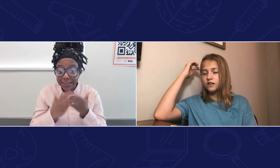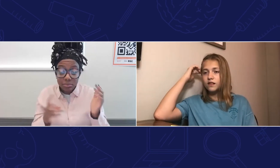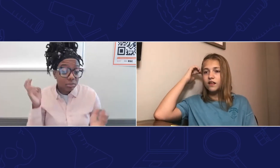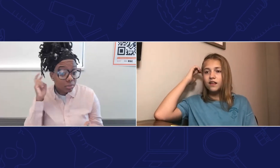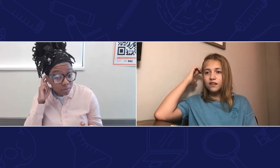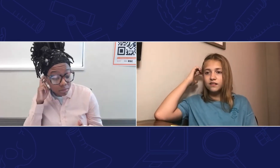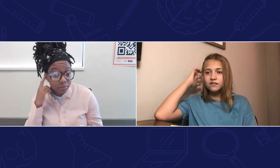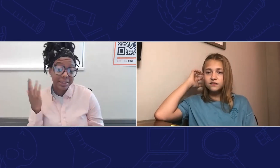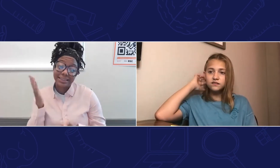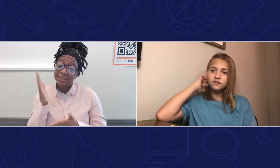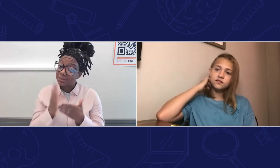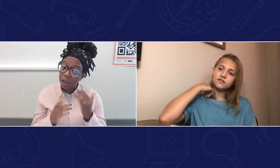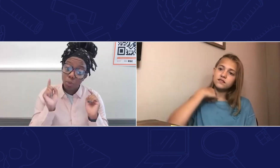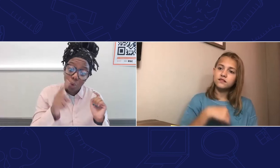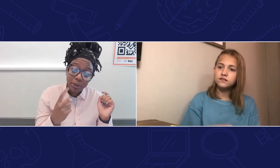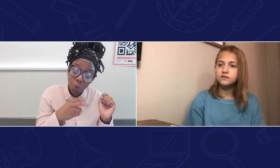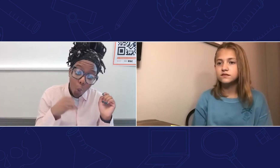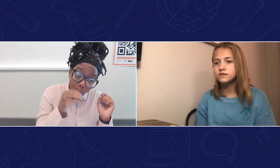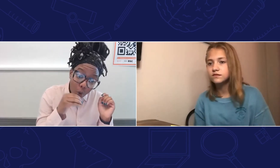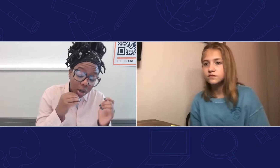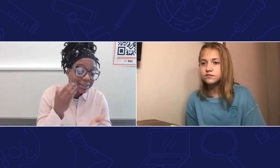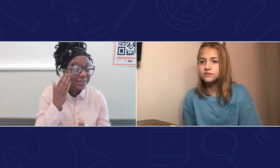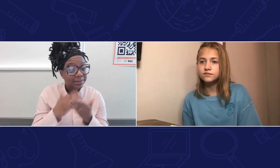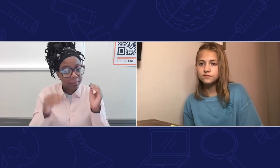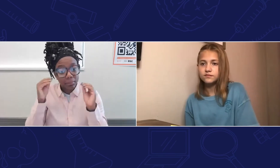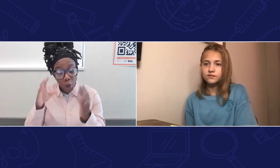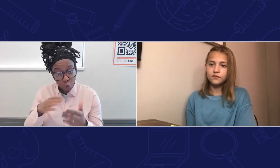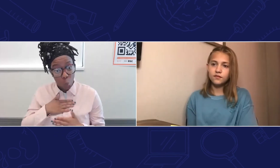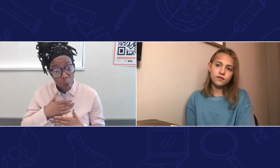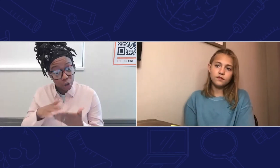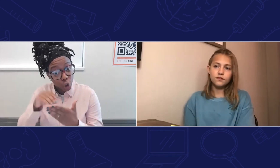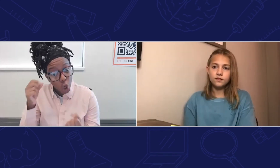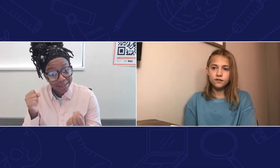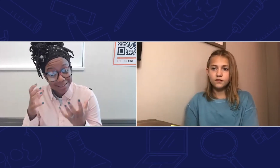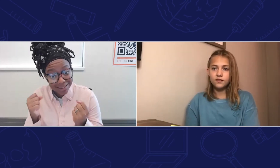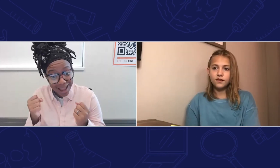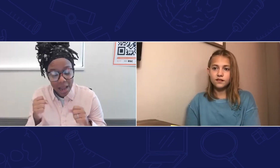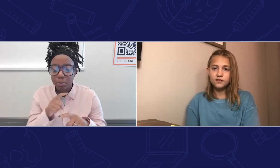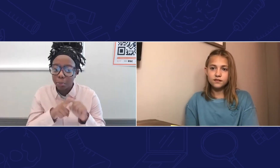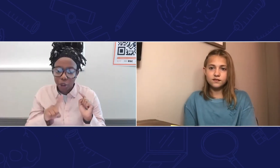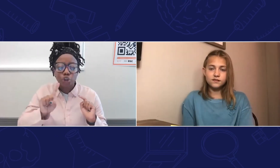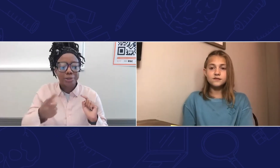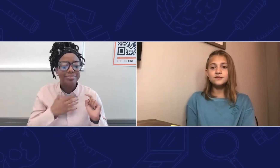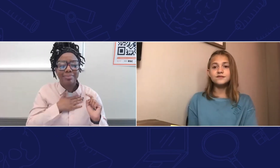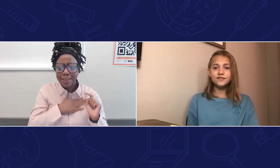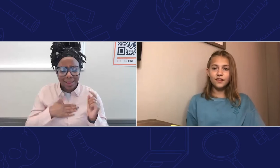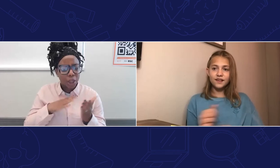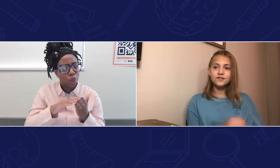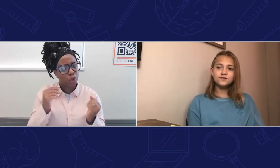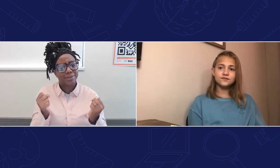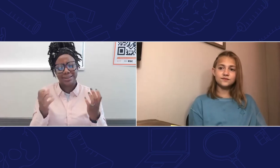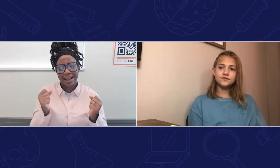Some have implants, some go the oral route, some of them are willing to learn sign language. But please